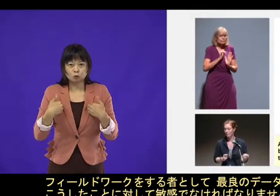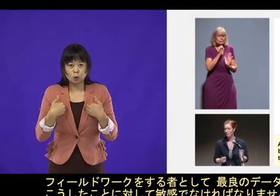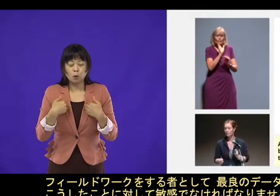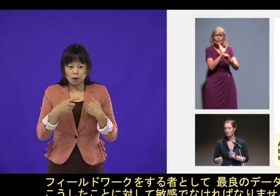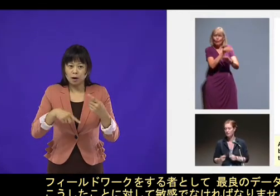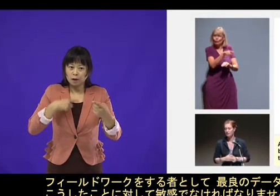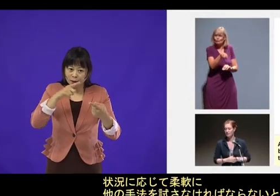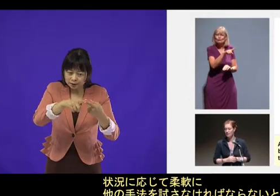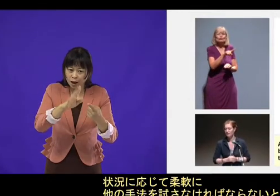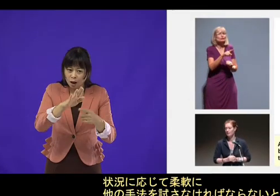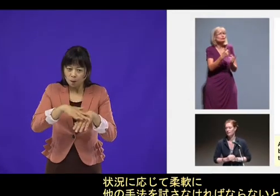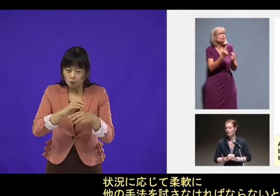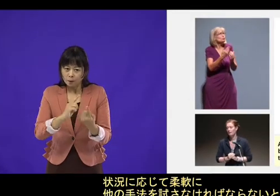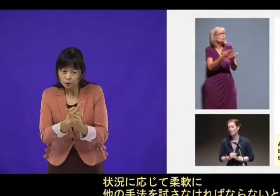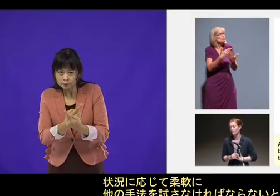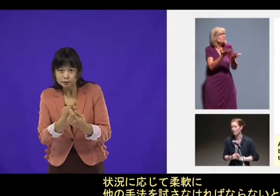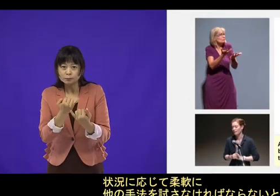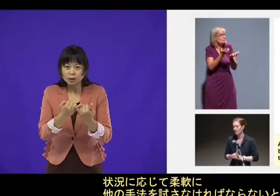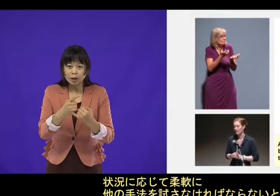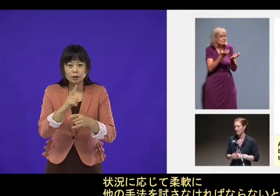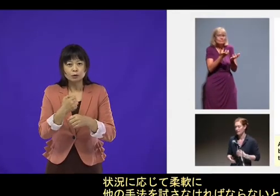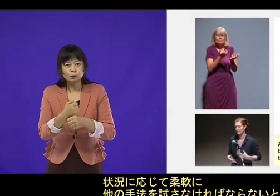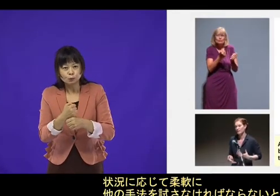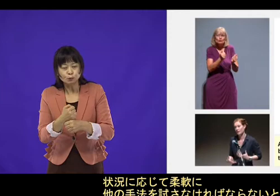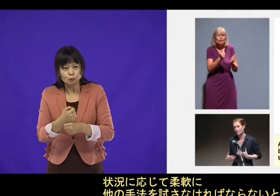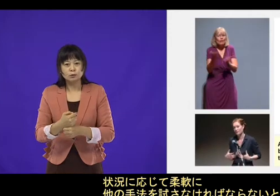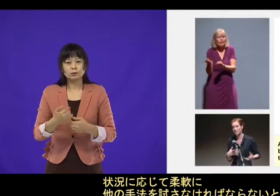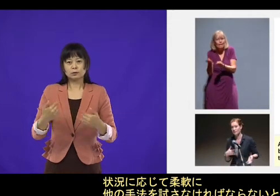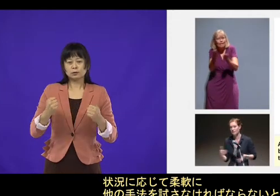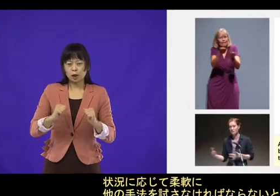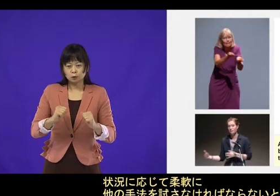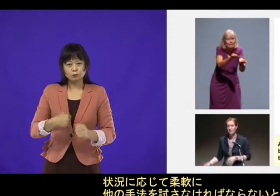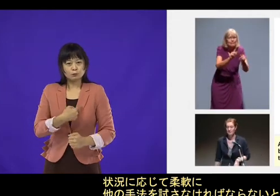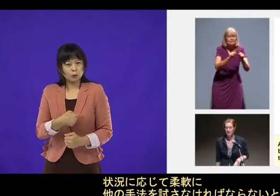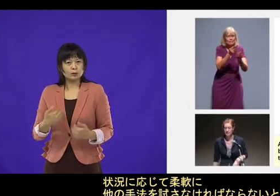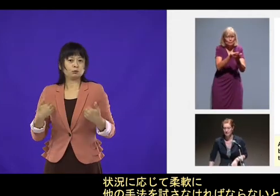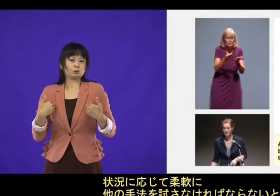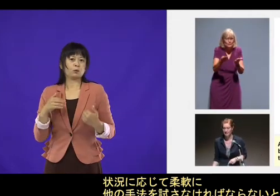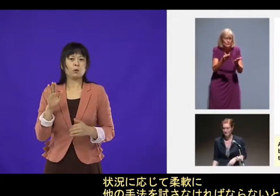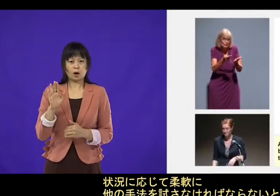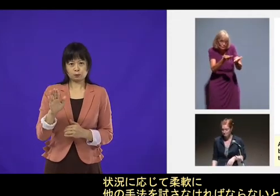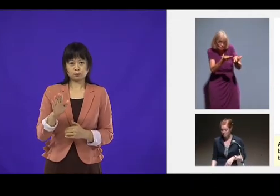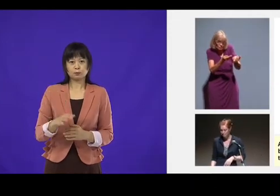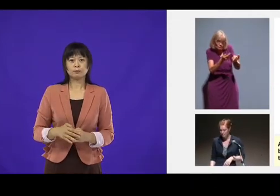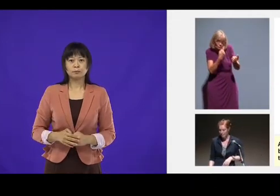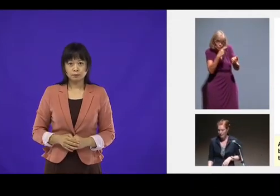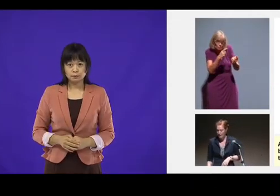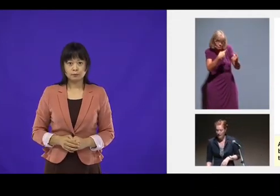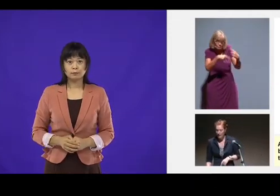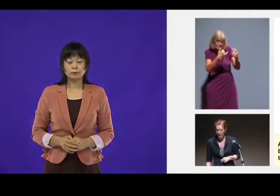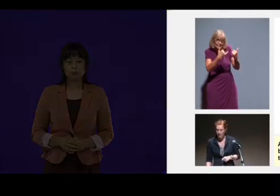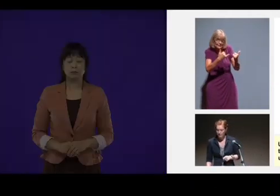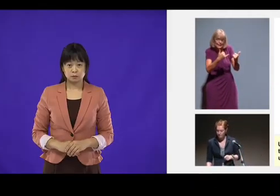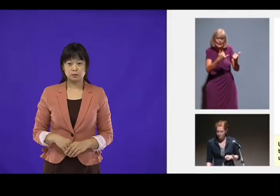try different approaches, I think, in getting the best kinds of selection of data.